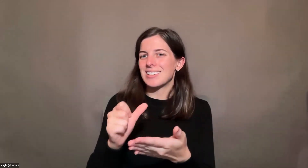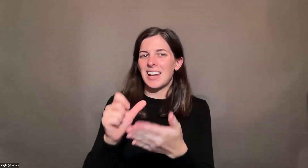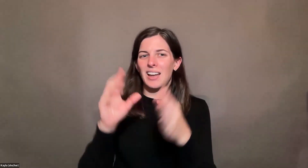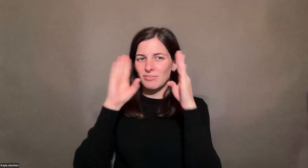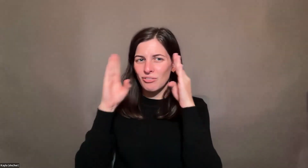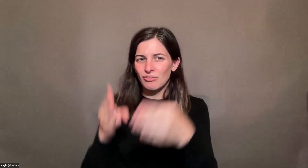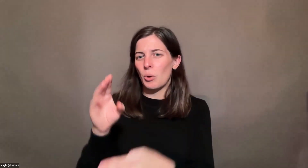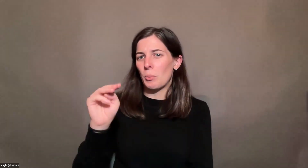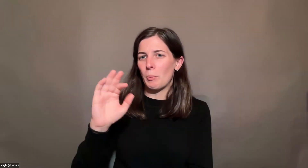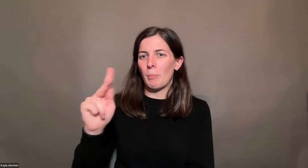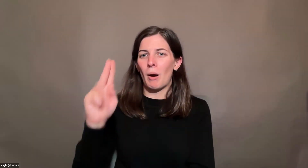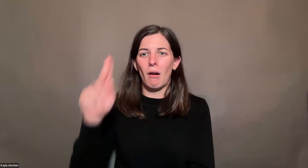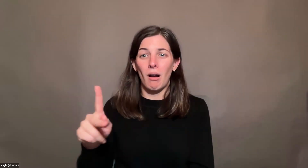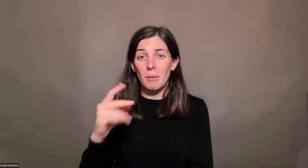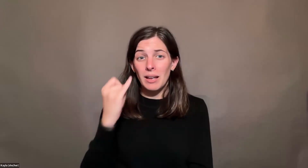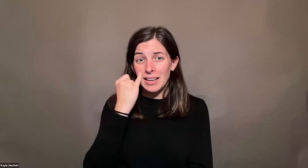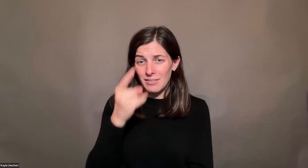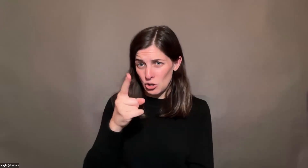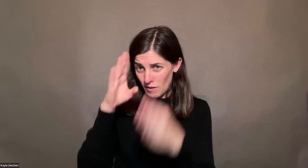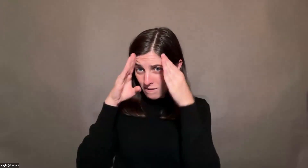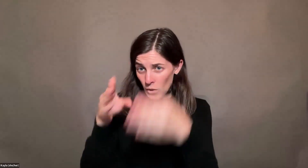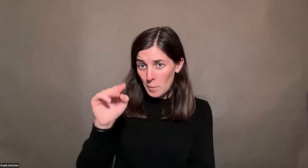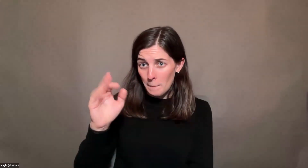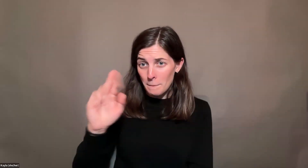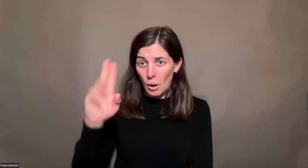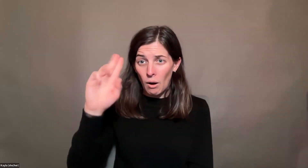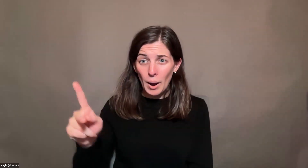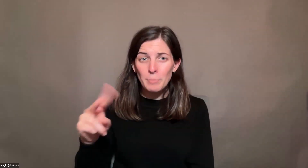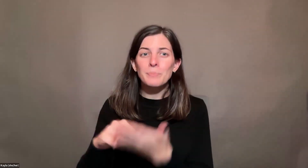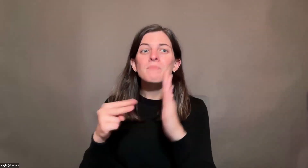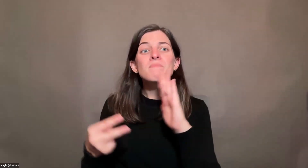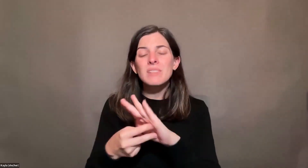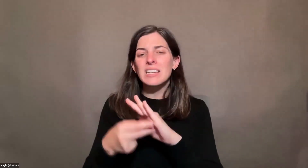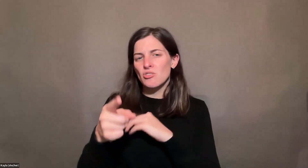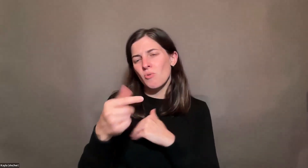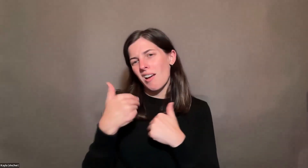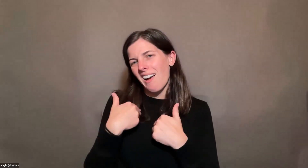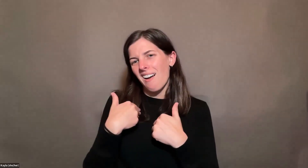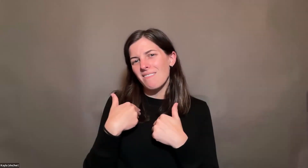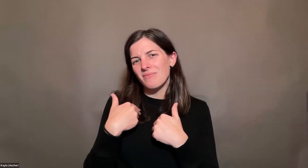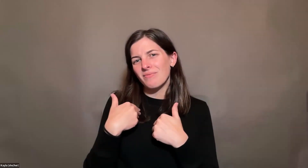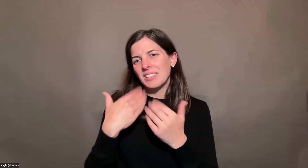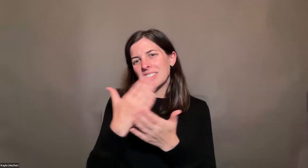actually focusing about the markup, you are having some SEO. Like at that time, you are